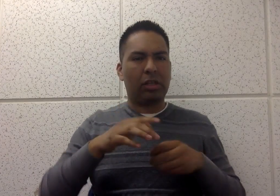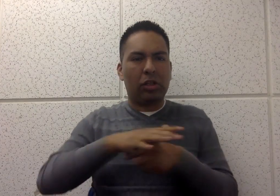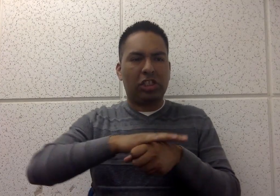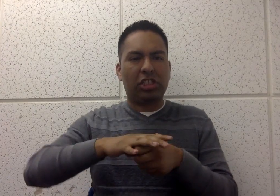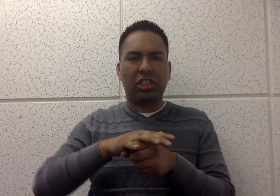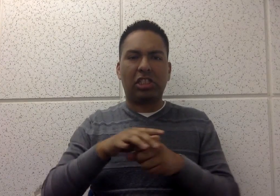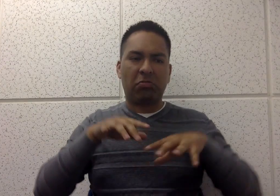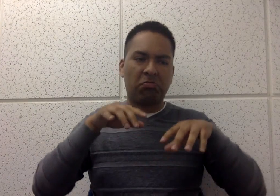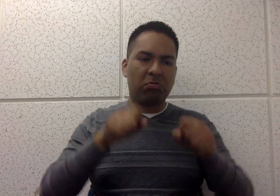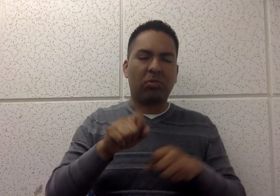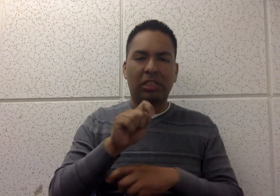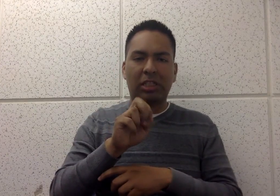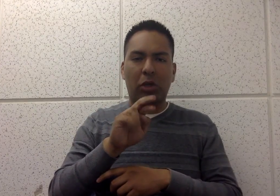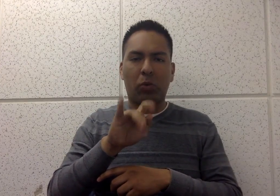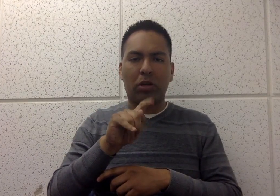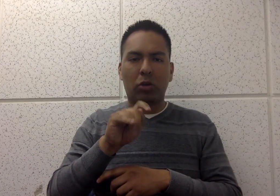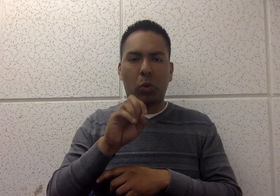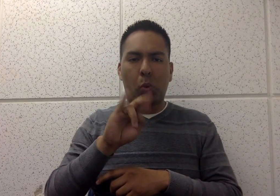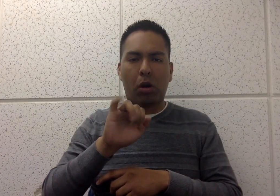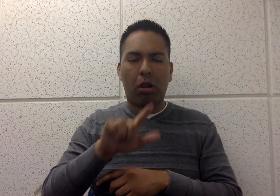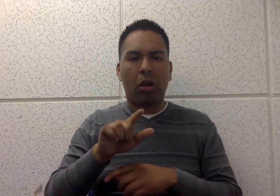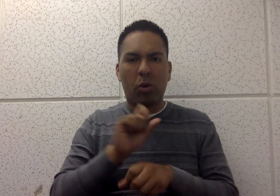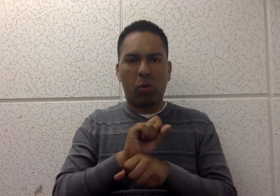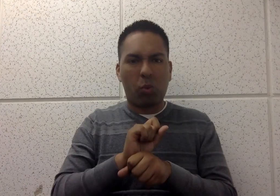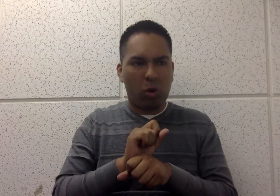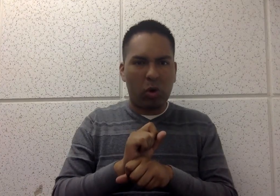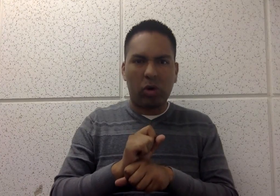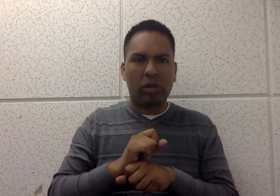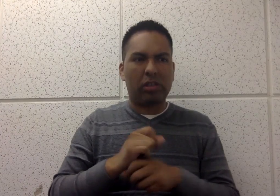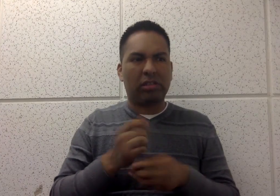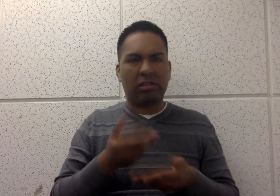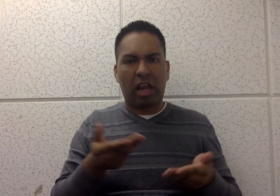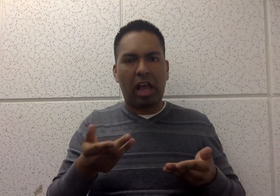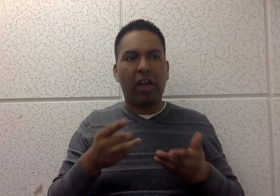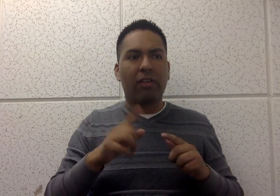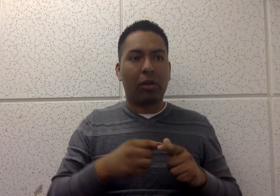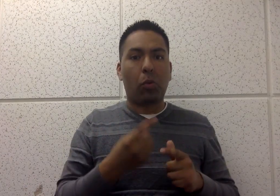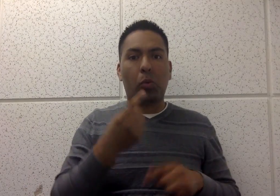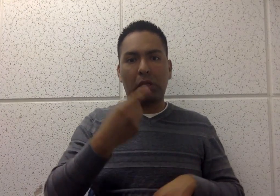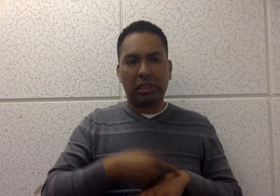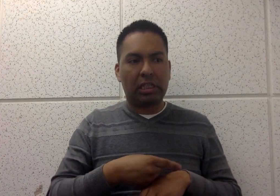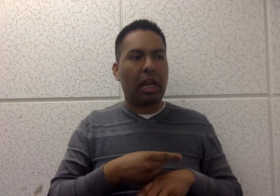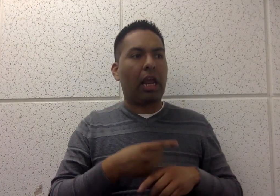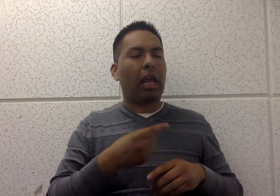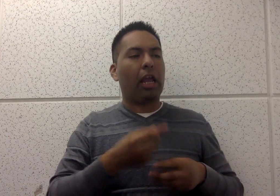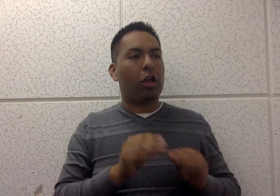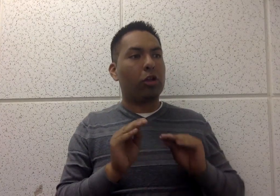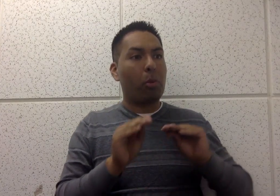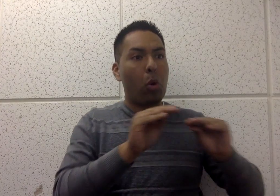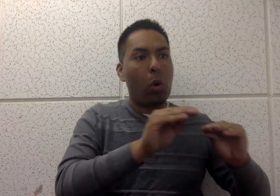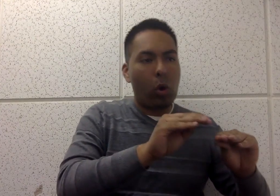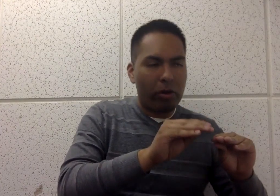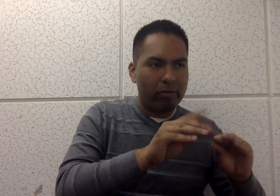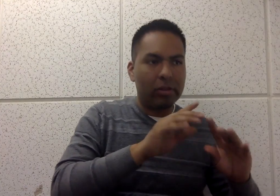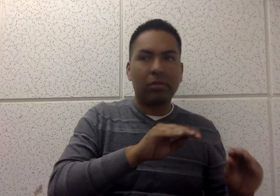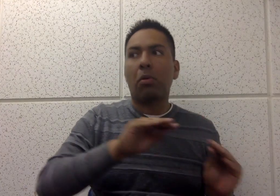doing is making a pile of refuse. On one day it'll all be here, and then the next day they'll move it over there, and then they'll move it back. So that's what the midden workers do.